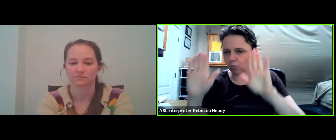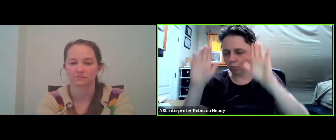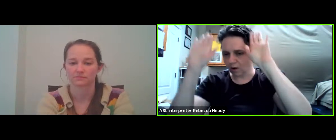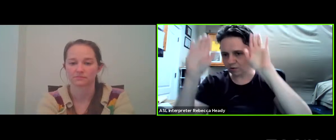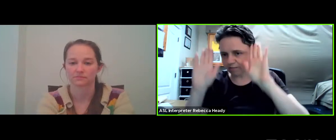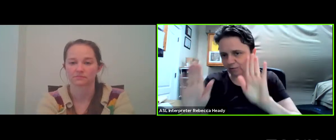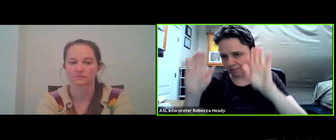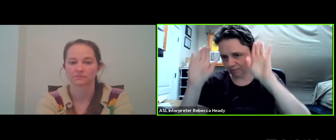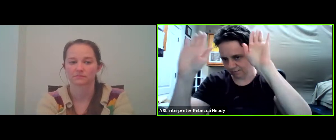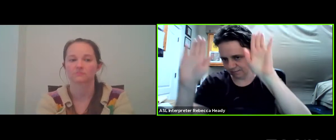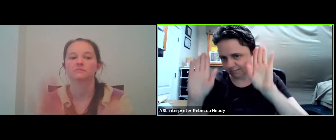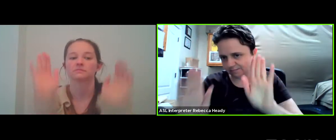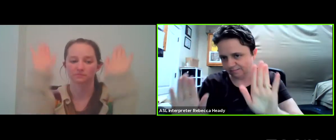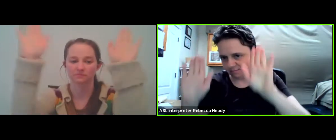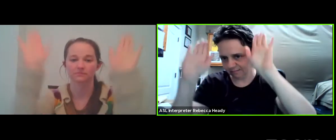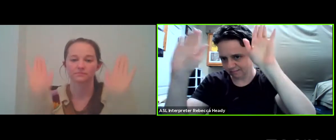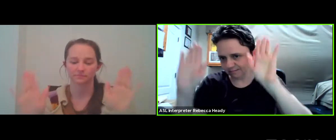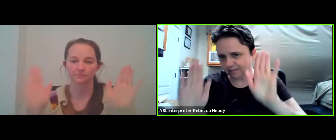Great or wonderful